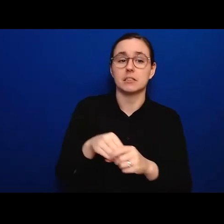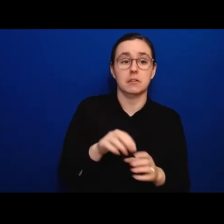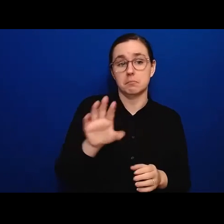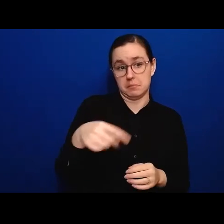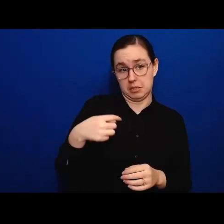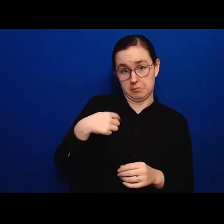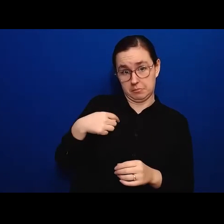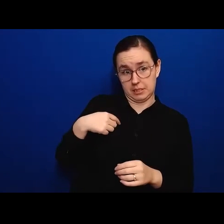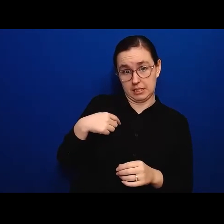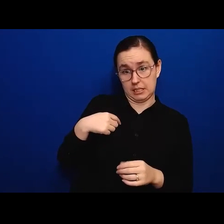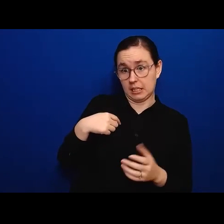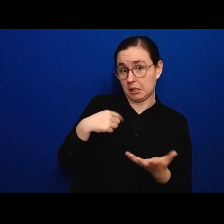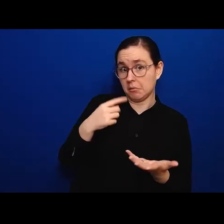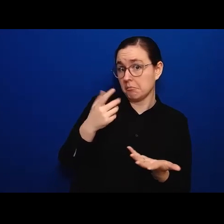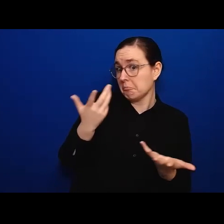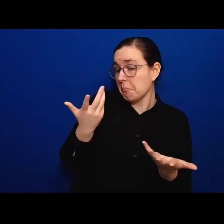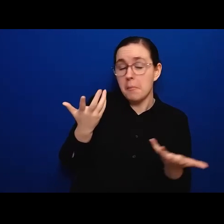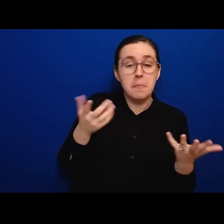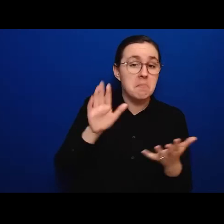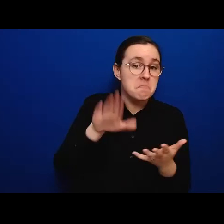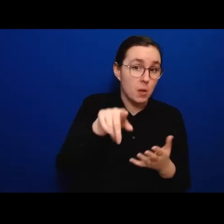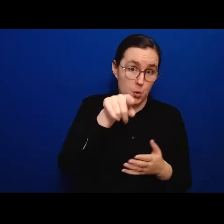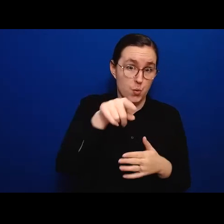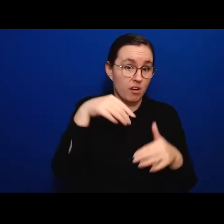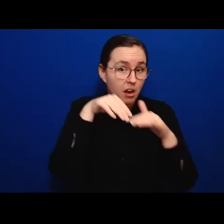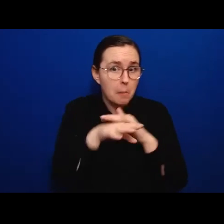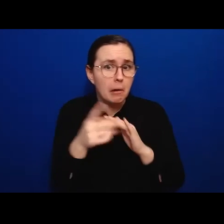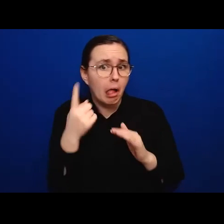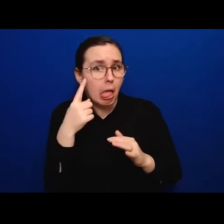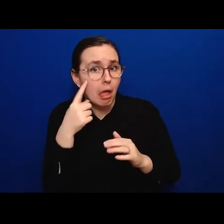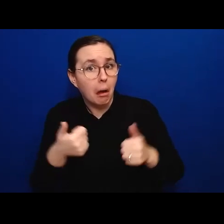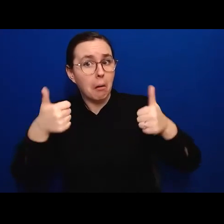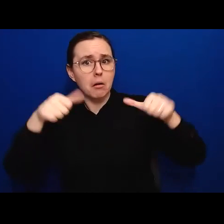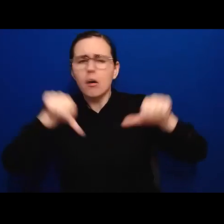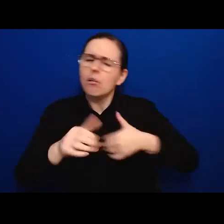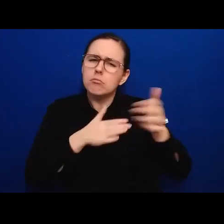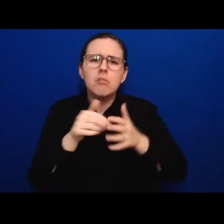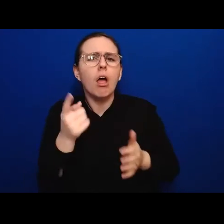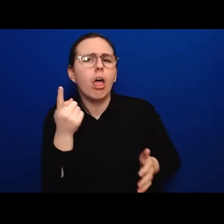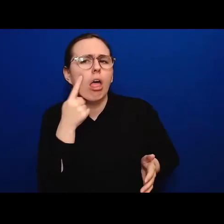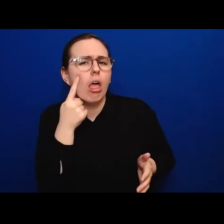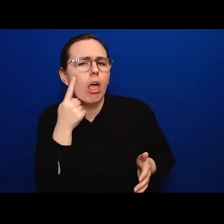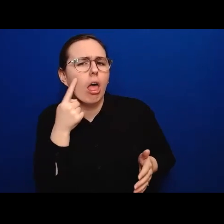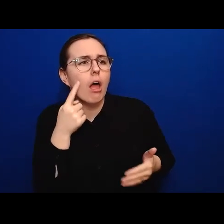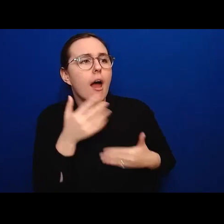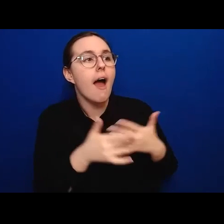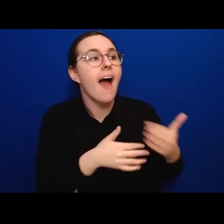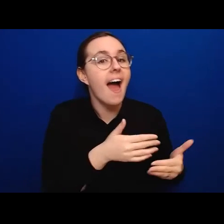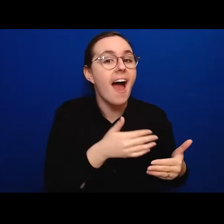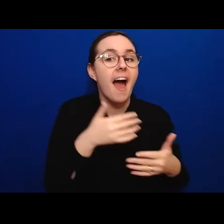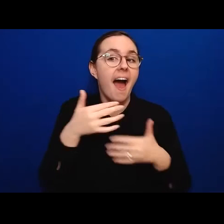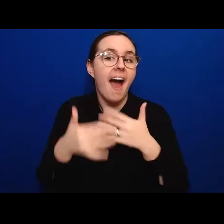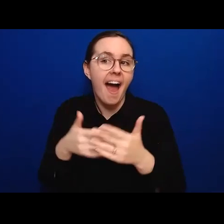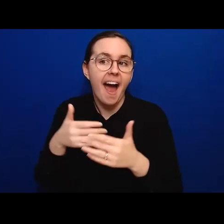and we should all work together for the people with disabilities, because we cannot allow that this